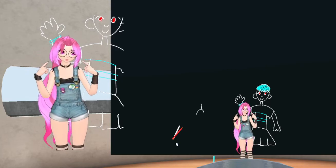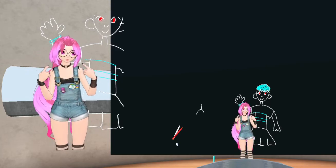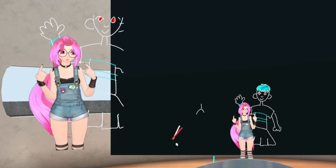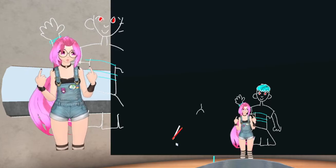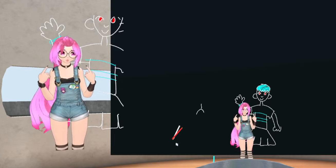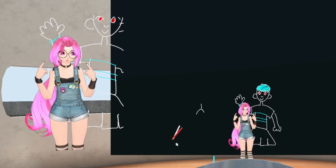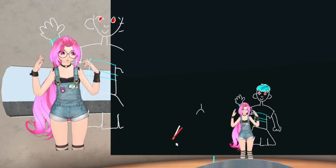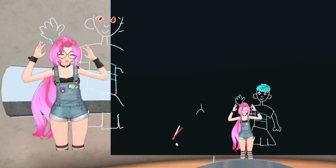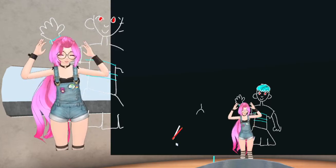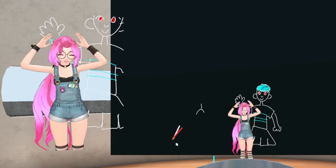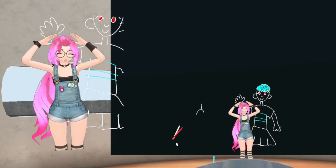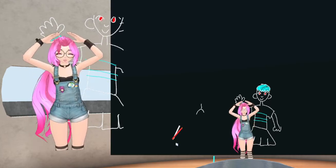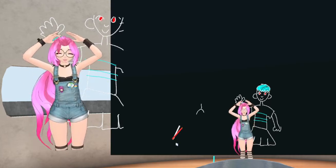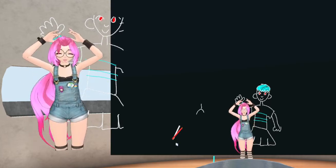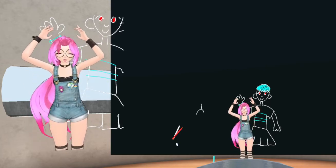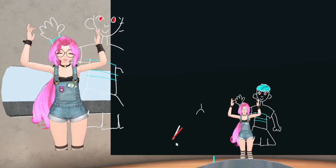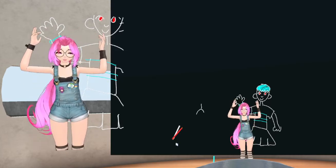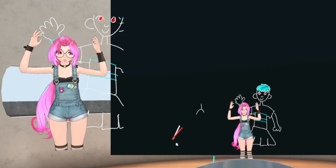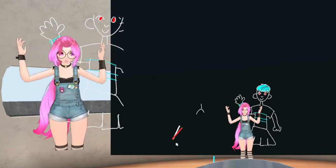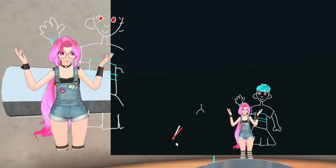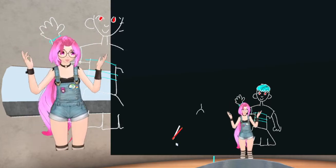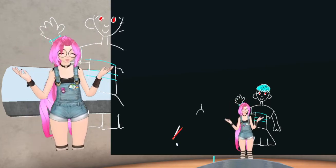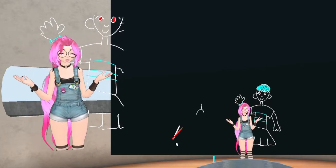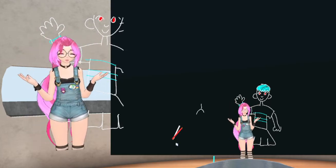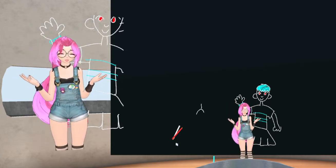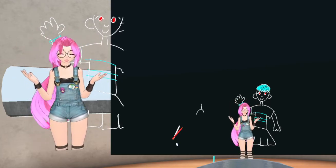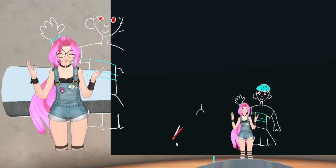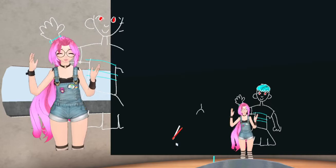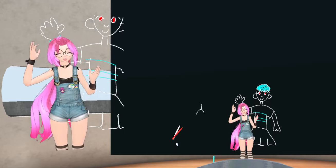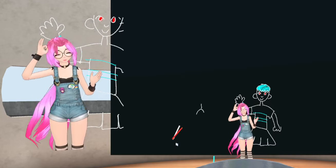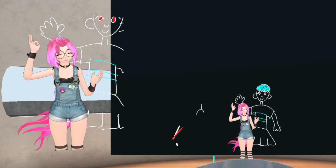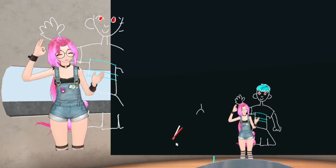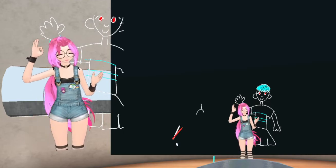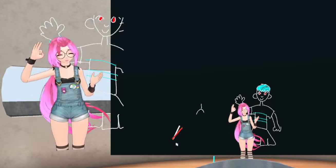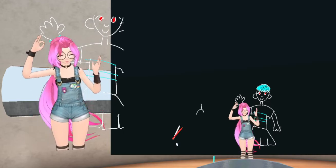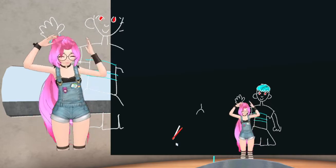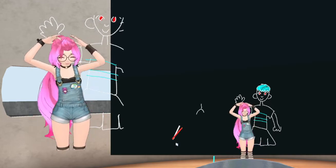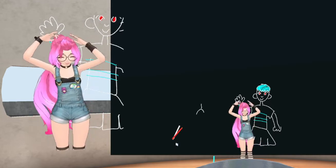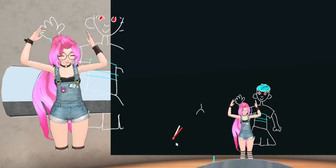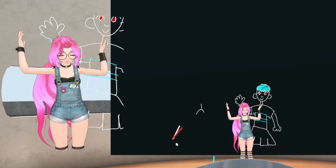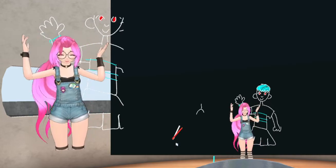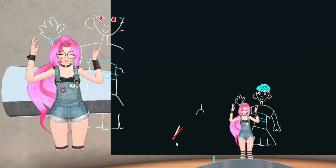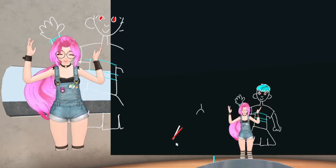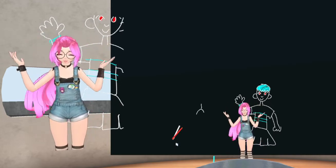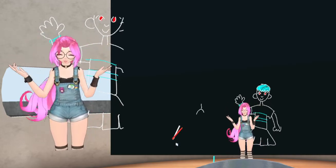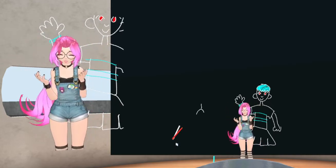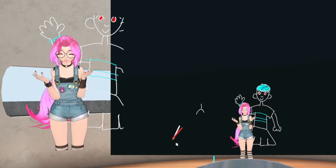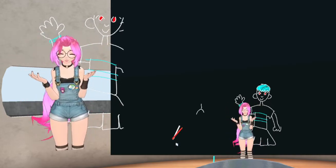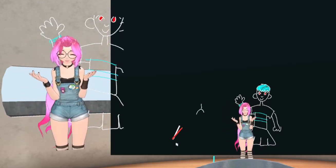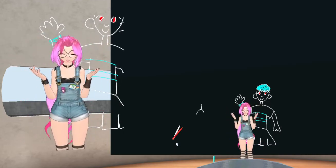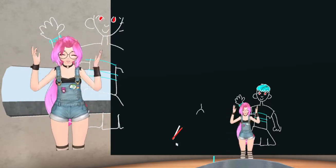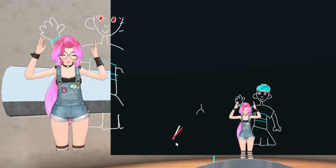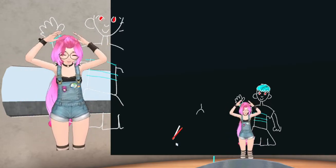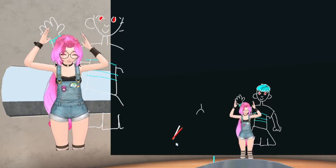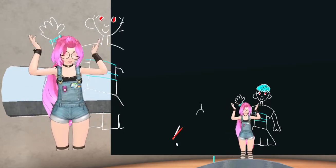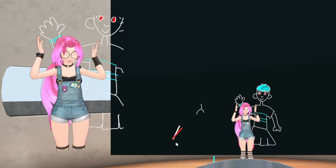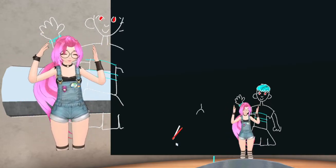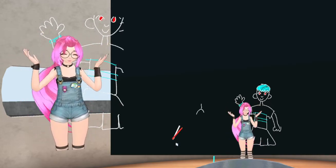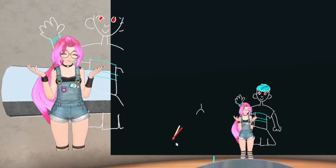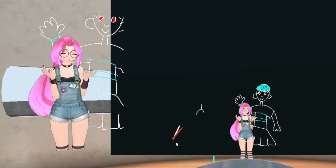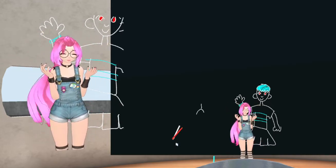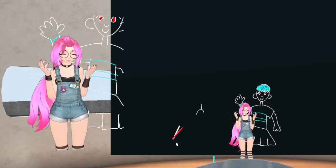Yeah. Curly hair. Or if they have an afro, you could be like big hair. Like, You know, big voluptuous hair.